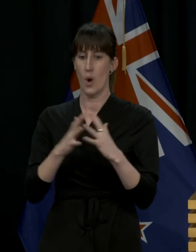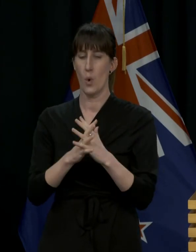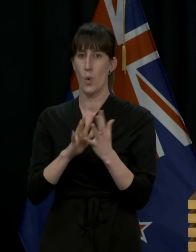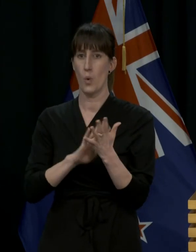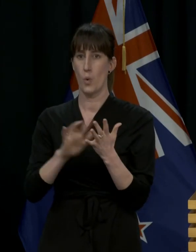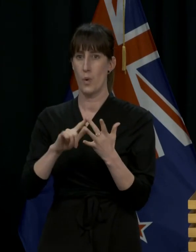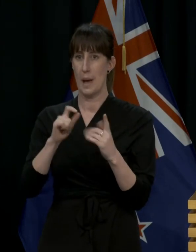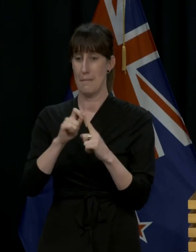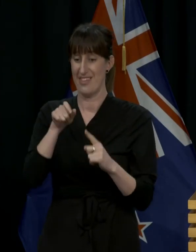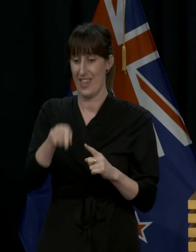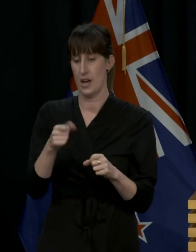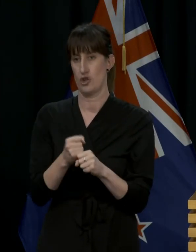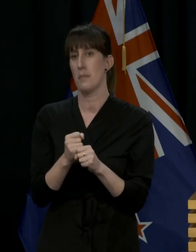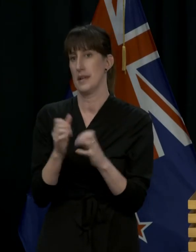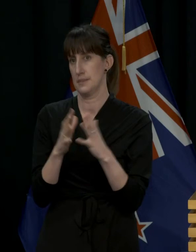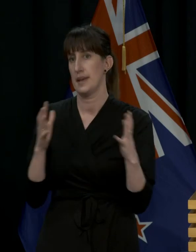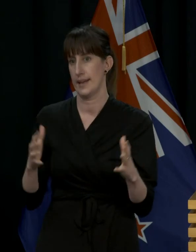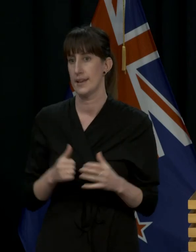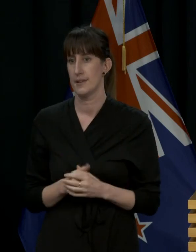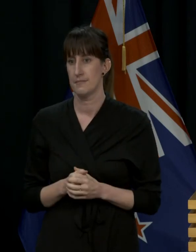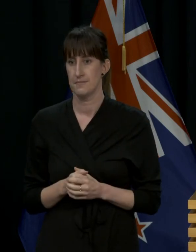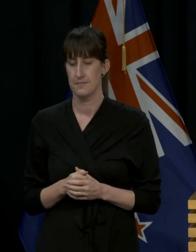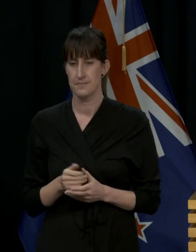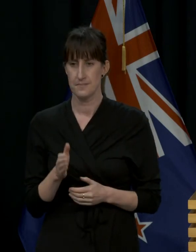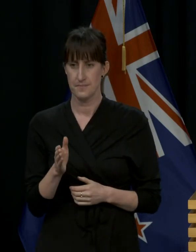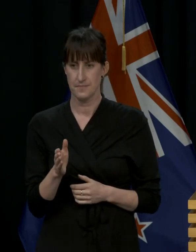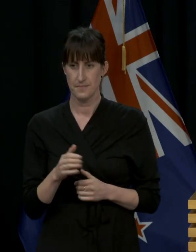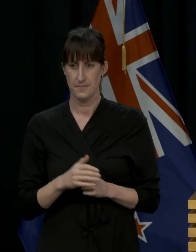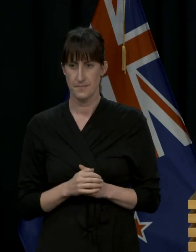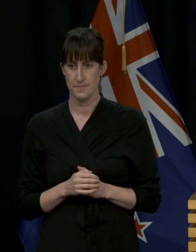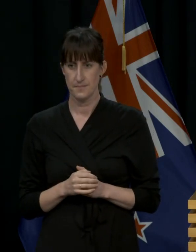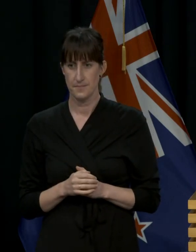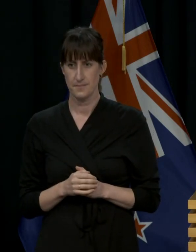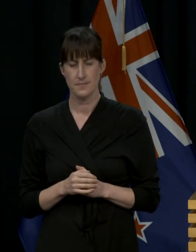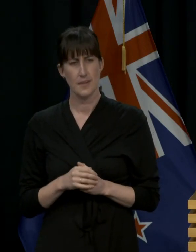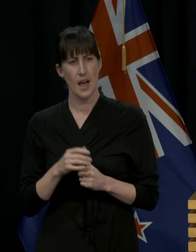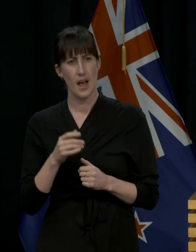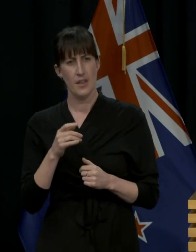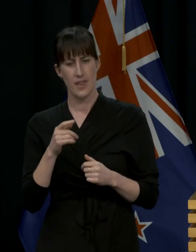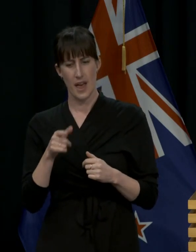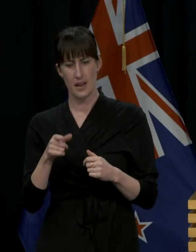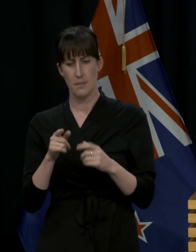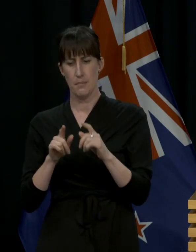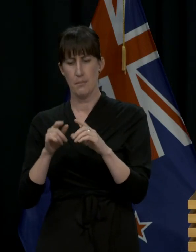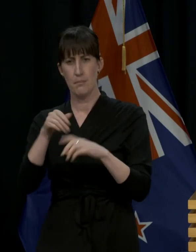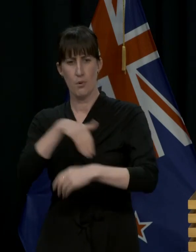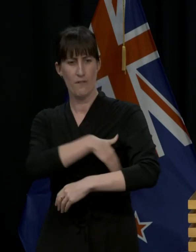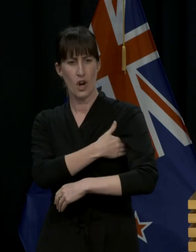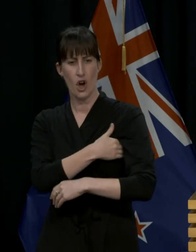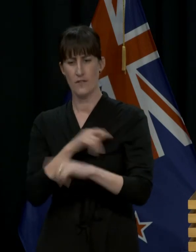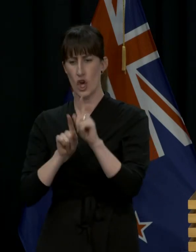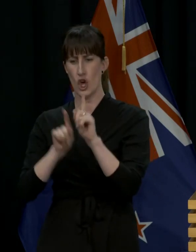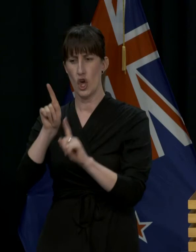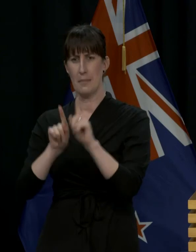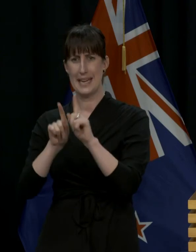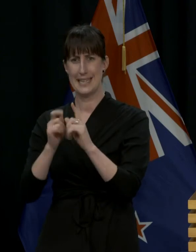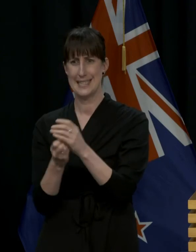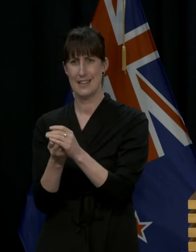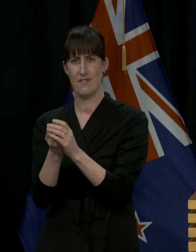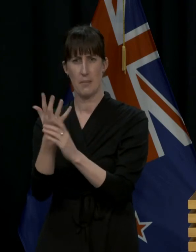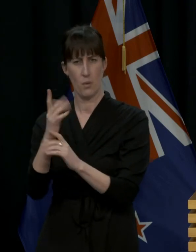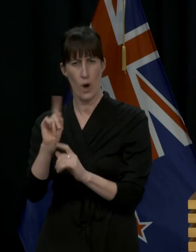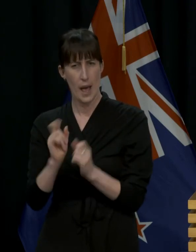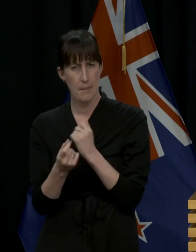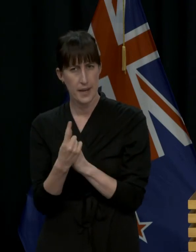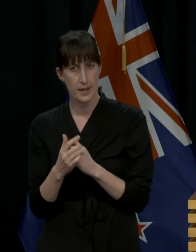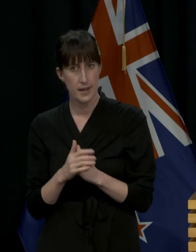job. Minister, what happens to the urban development portfolio? Does that just get rolled back under housing? Yes, so obviously there are